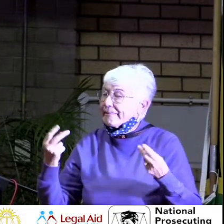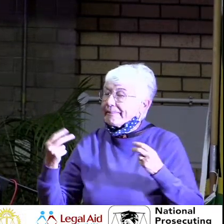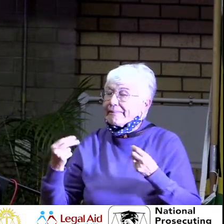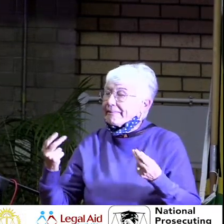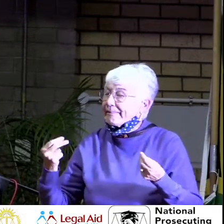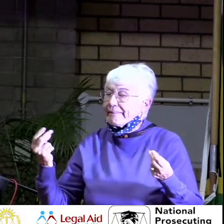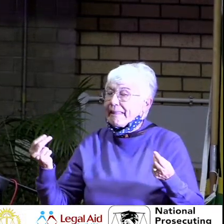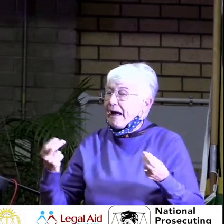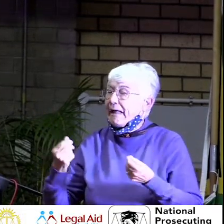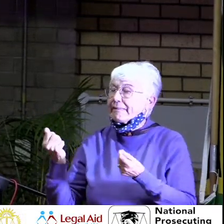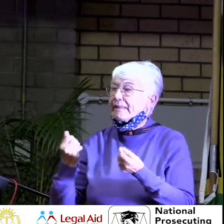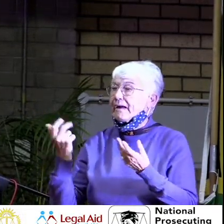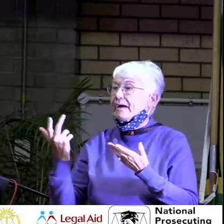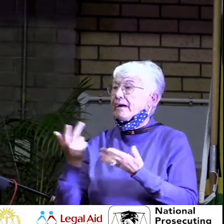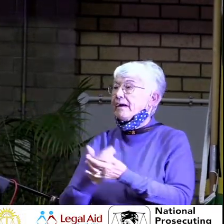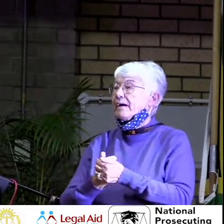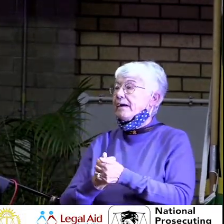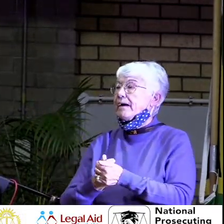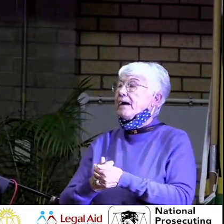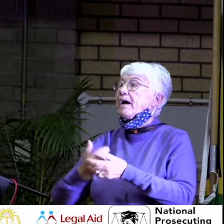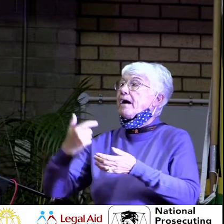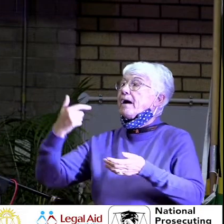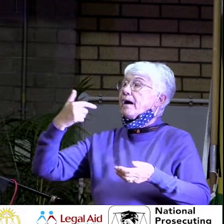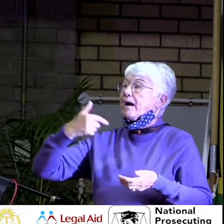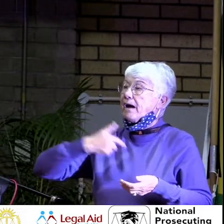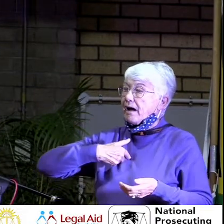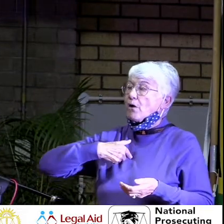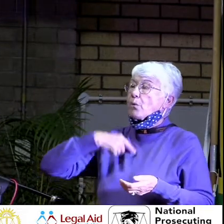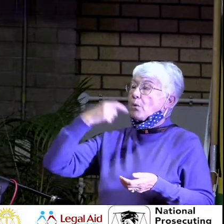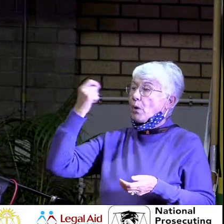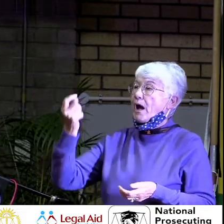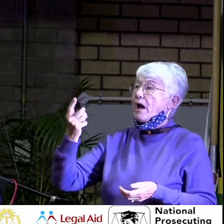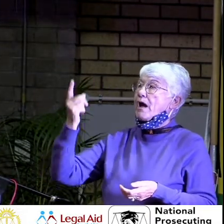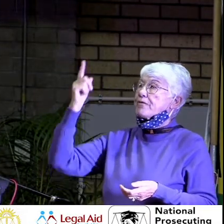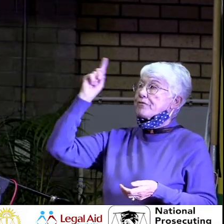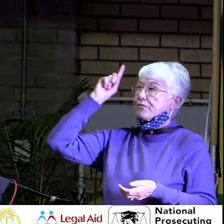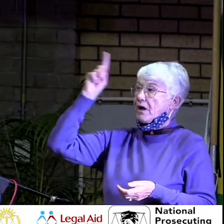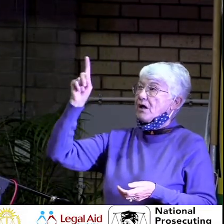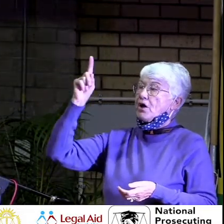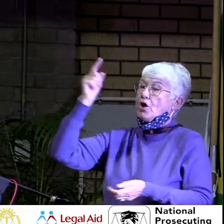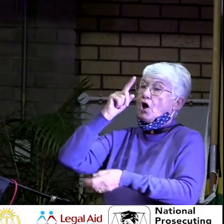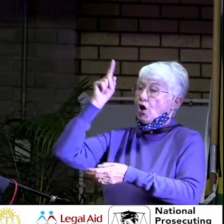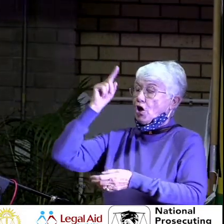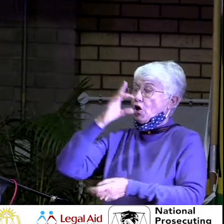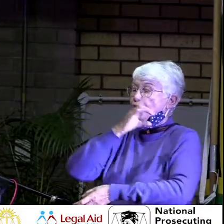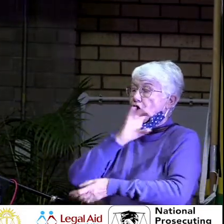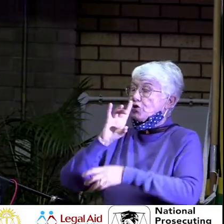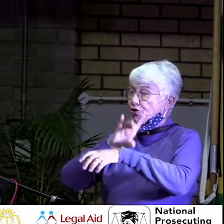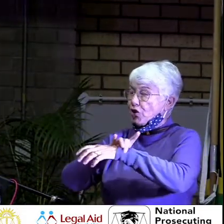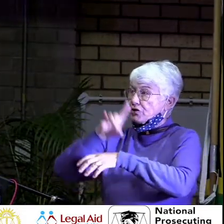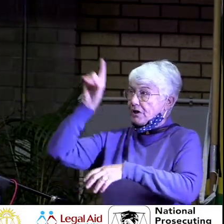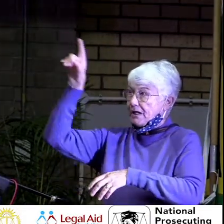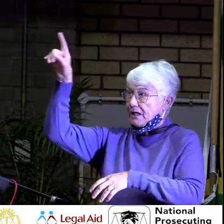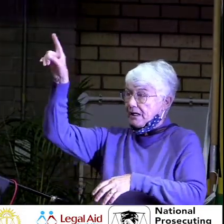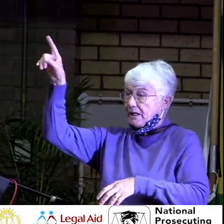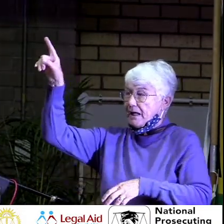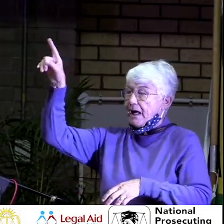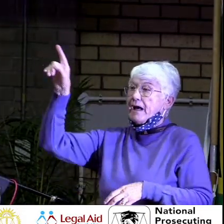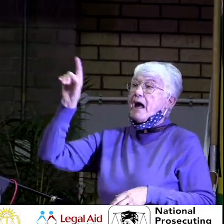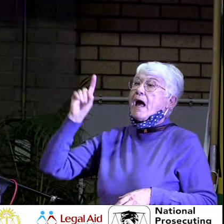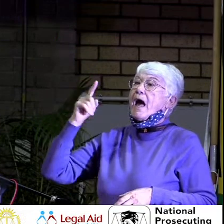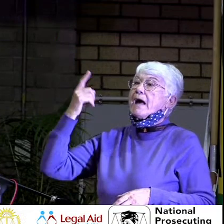a specialist surgeon at Red Cross Hospital that has to do a